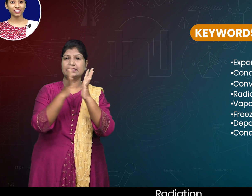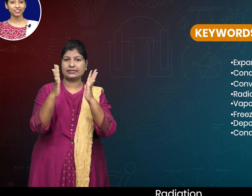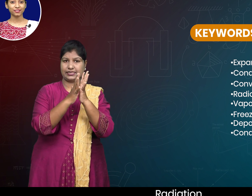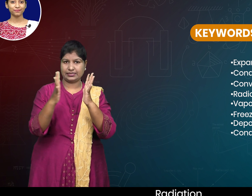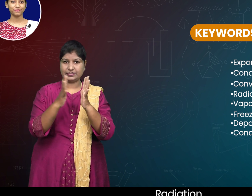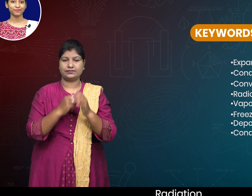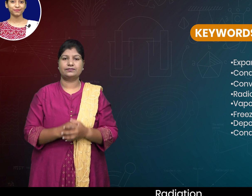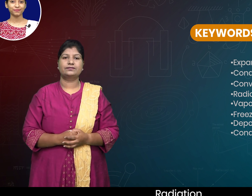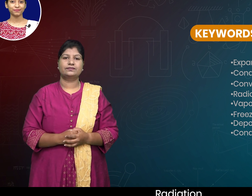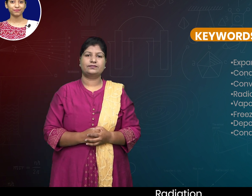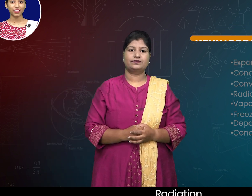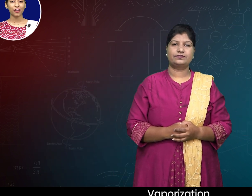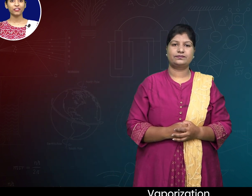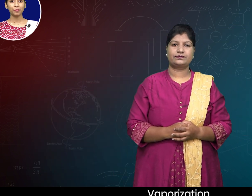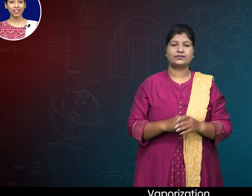radiation,